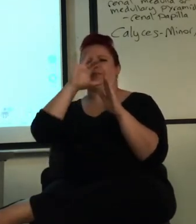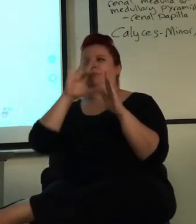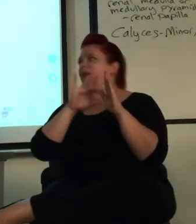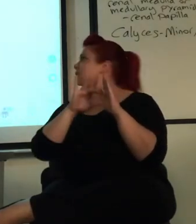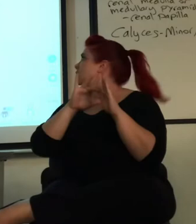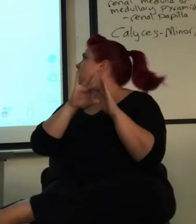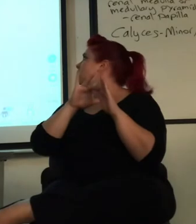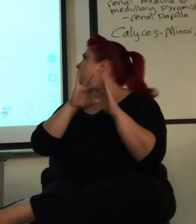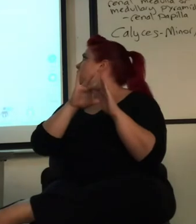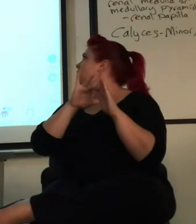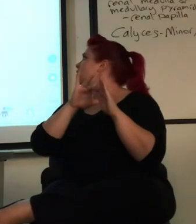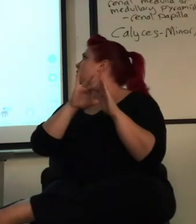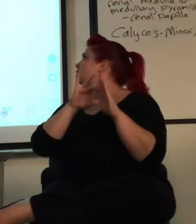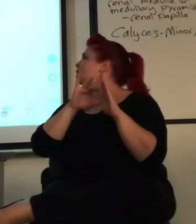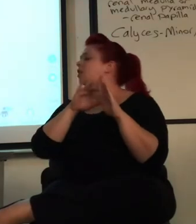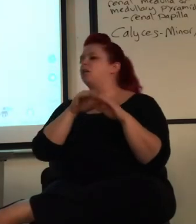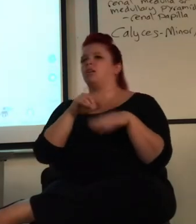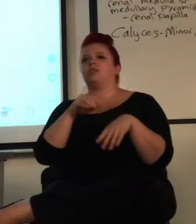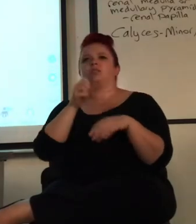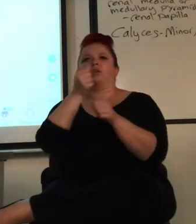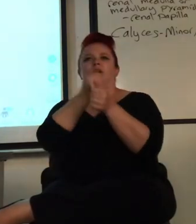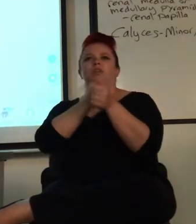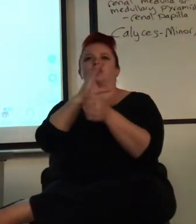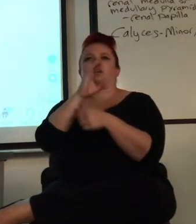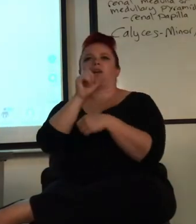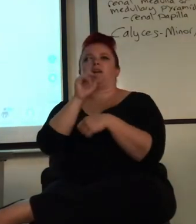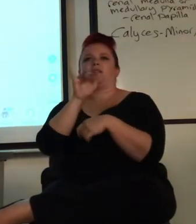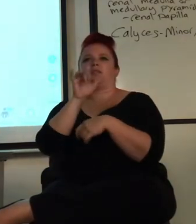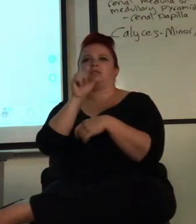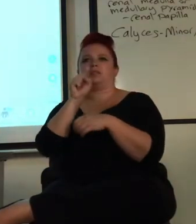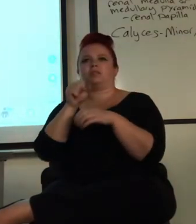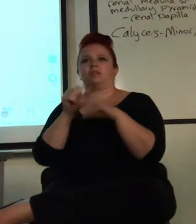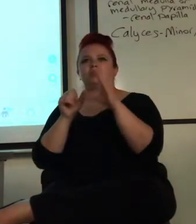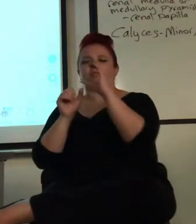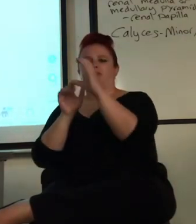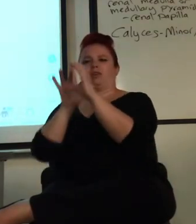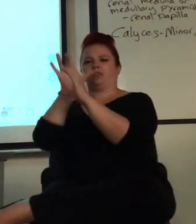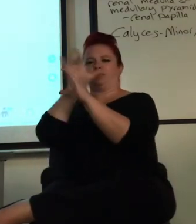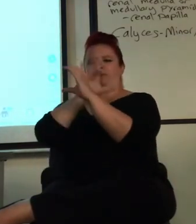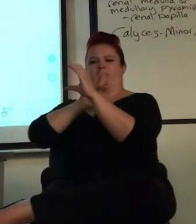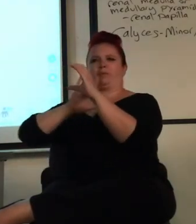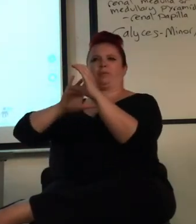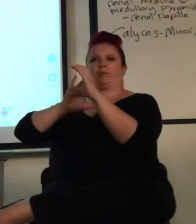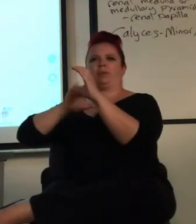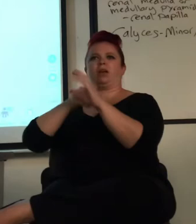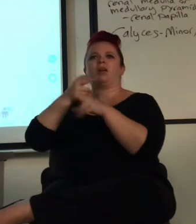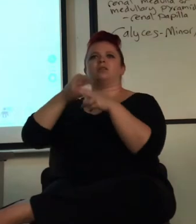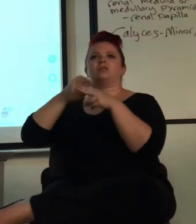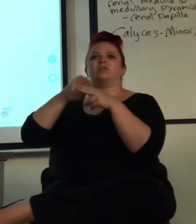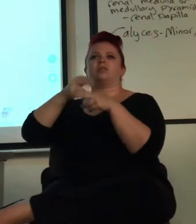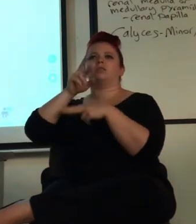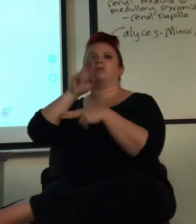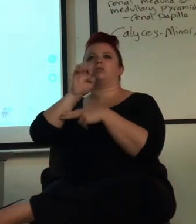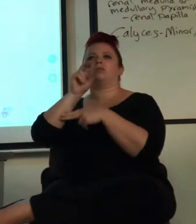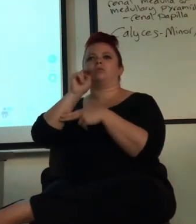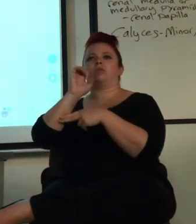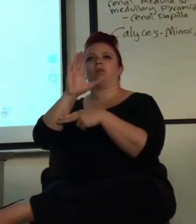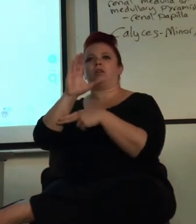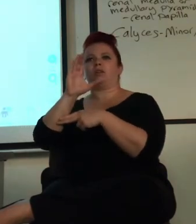here, kind of around the calyces. That's called the renal sinus. I'm going to highlight it in green.